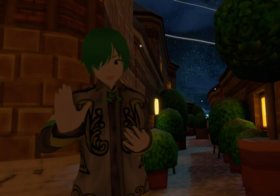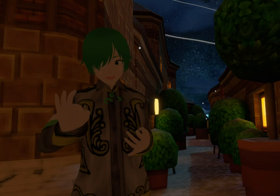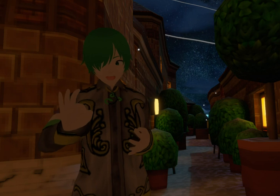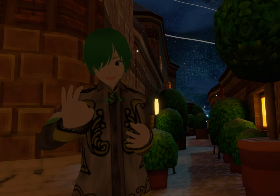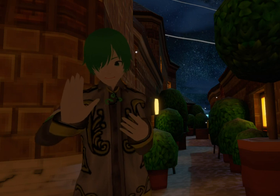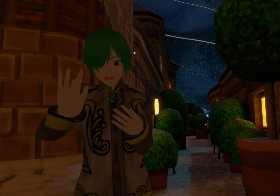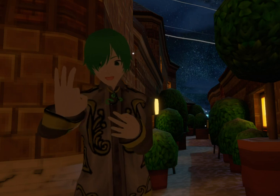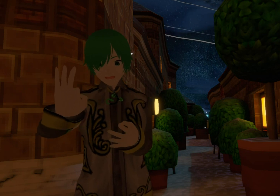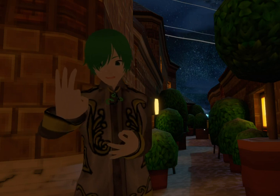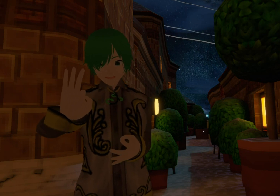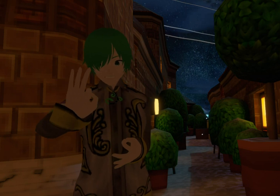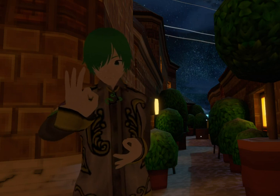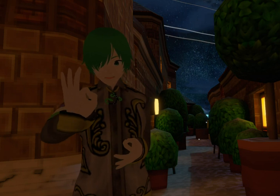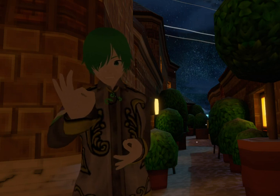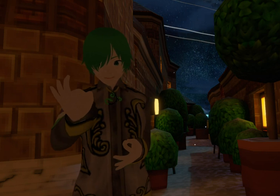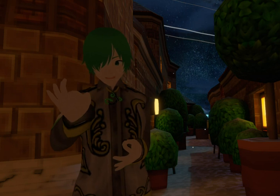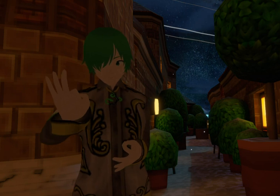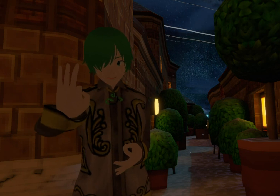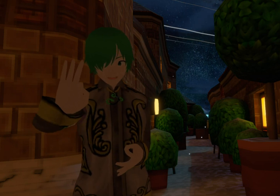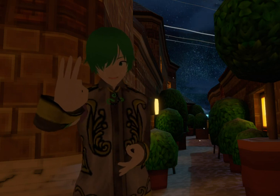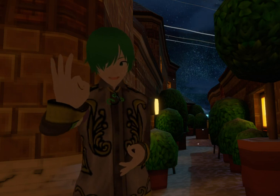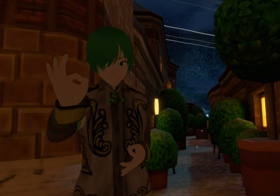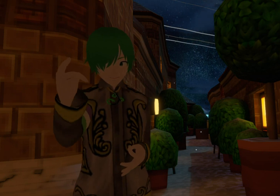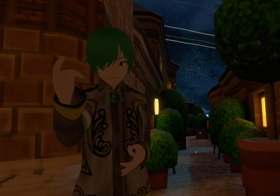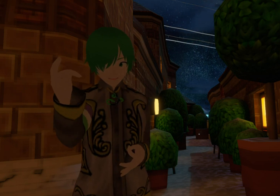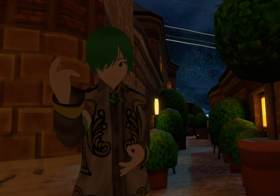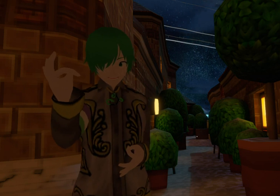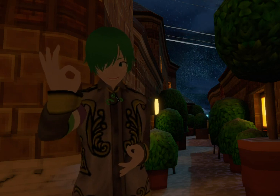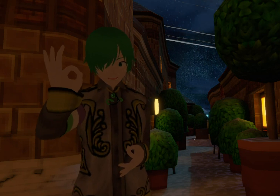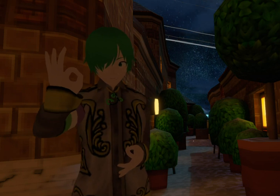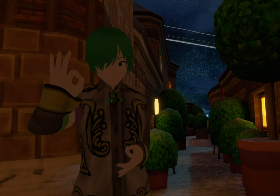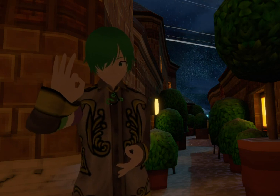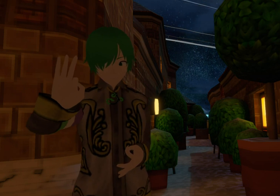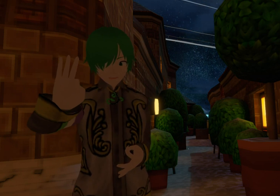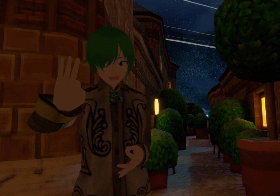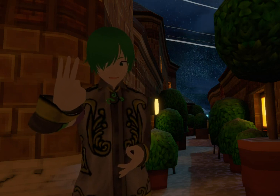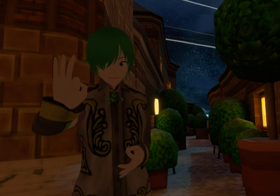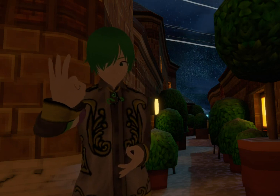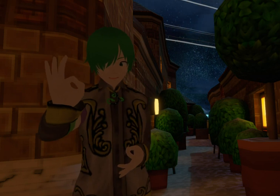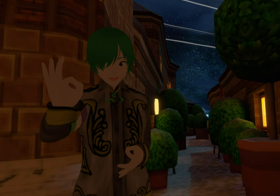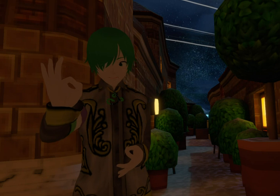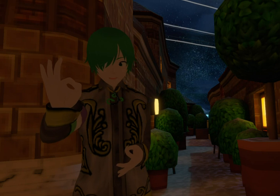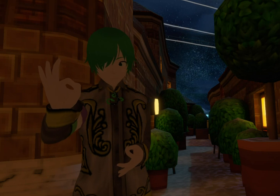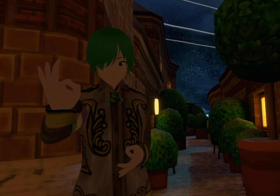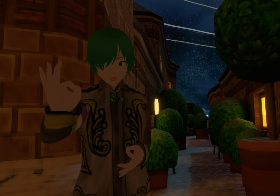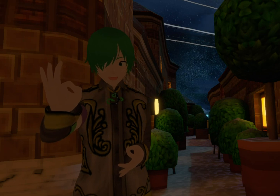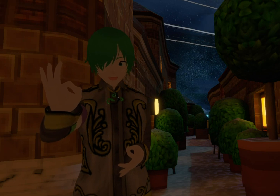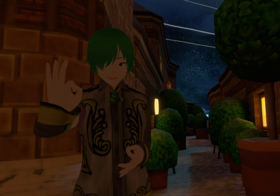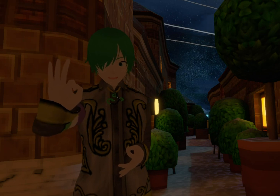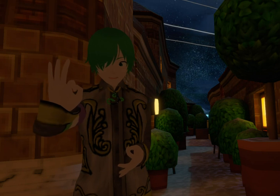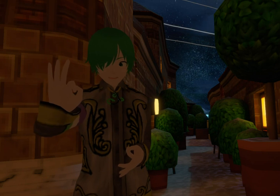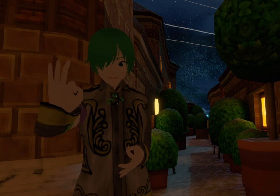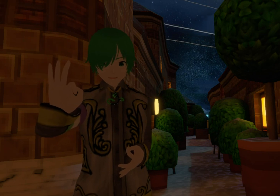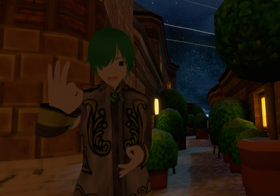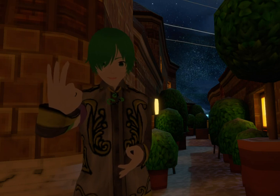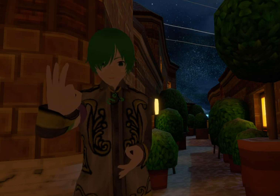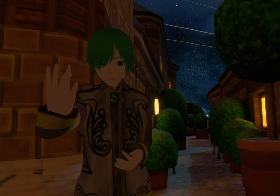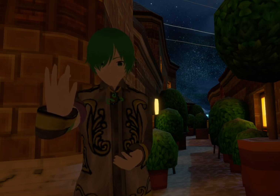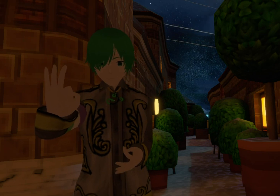art alive. Like this is a custom hand shape that I animated, where the